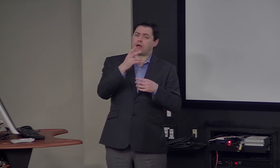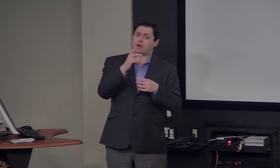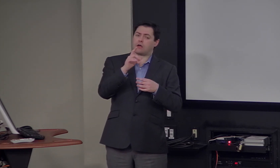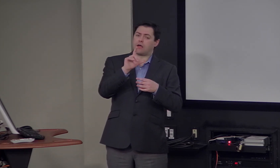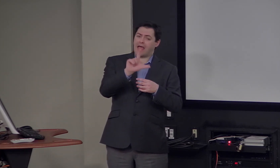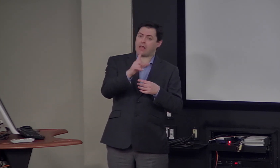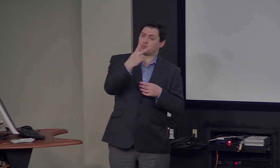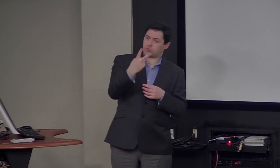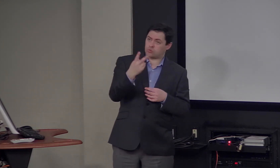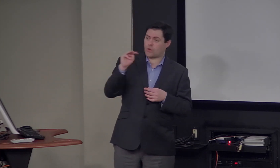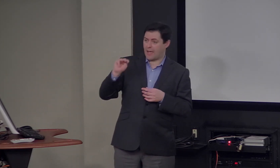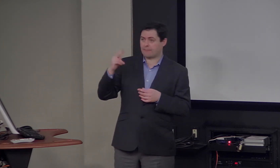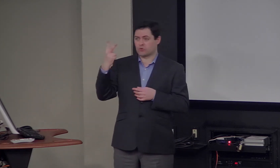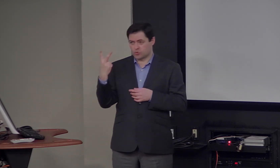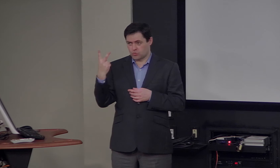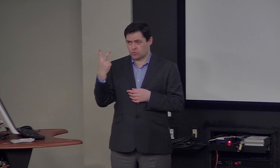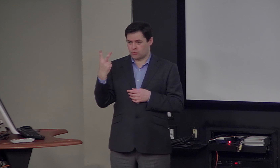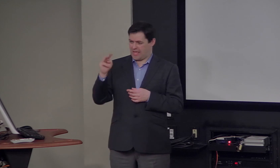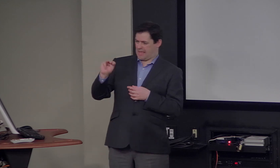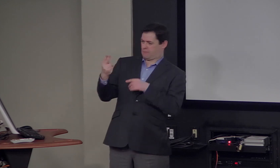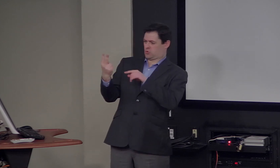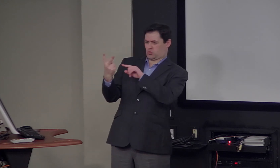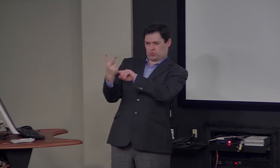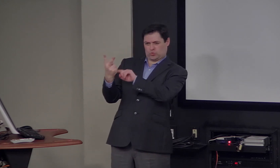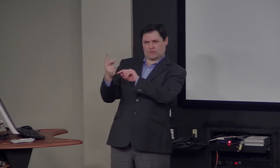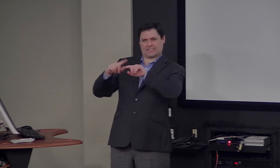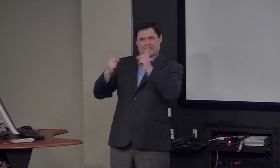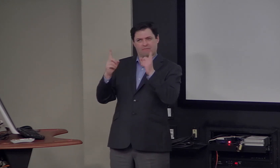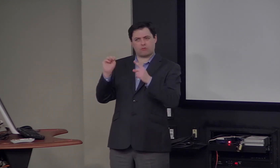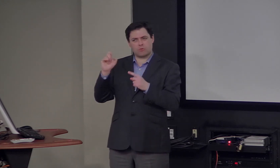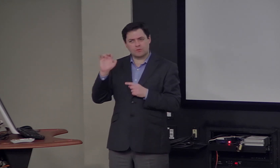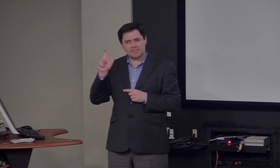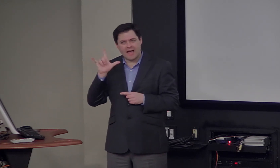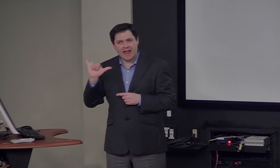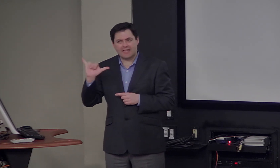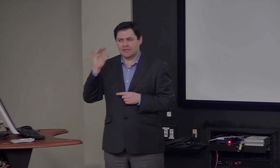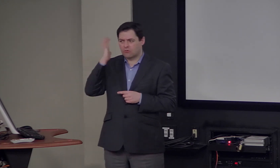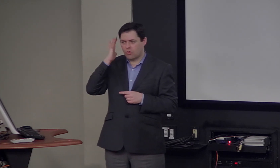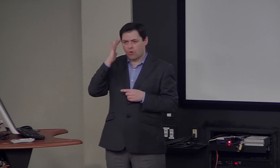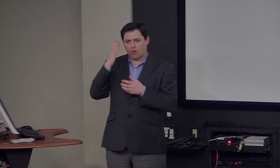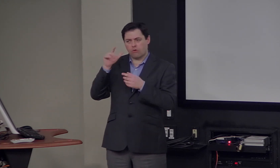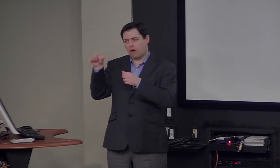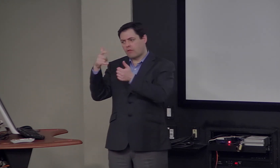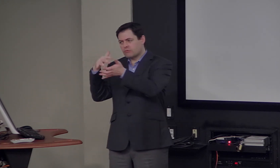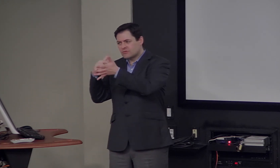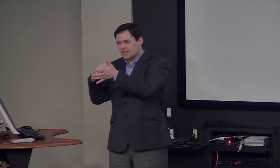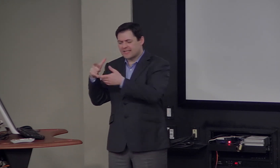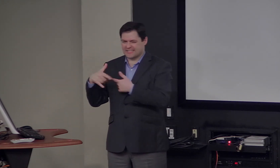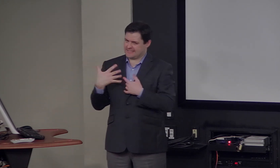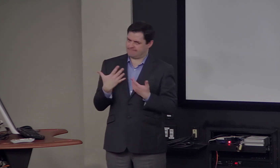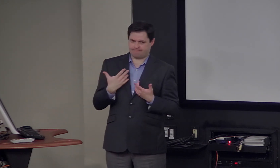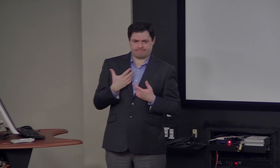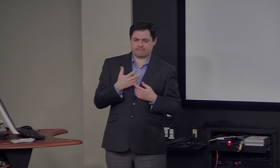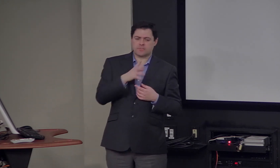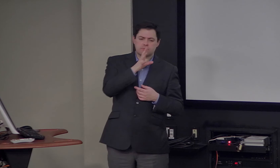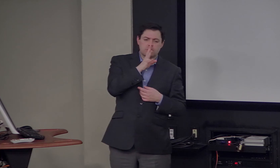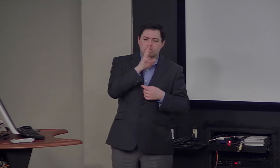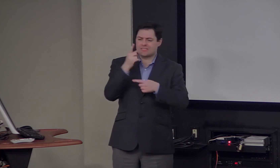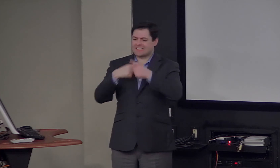So it seemed as though learning an L2, M2, perhaps the different modality, would have an impact.